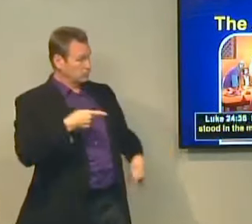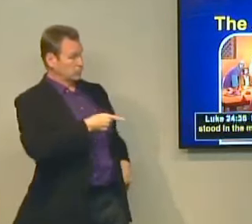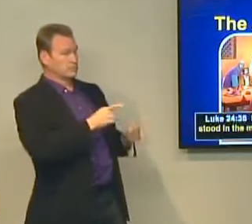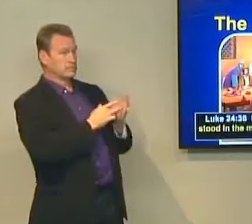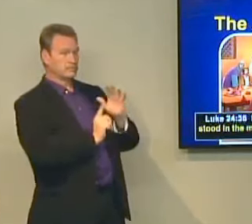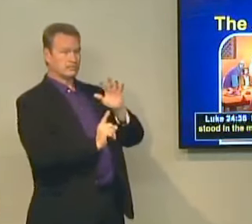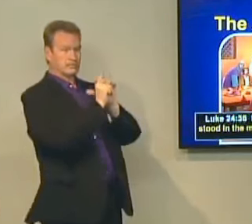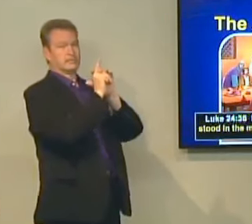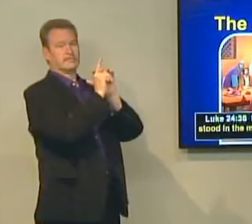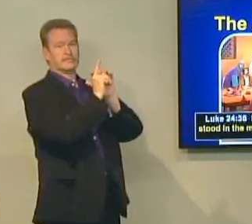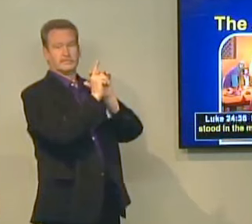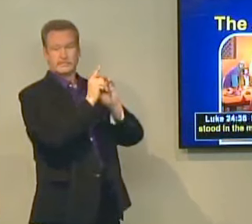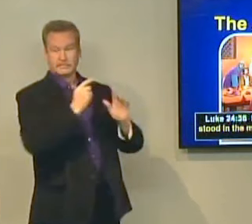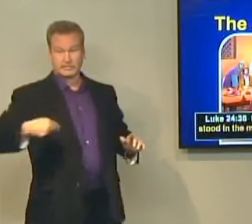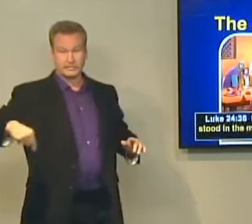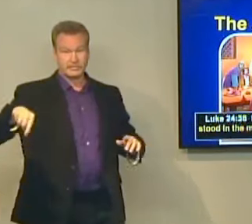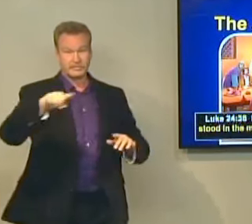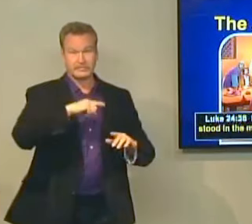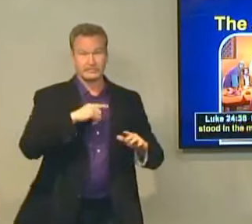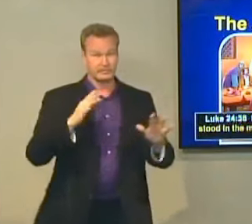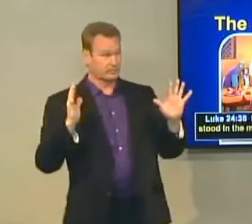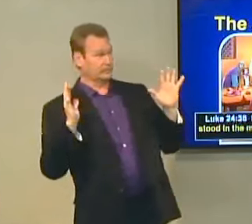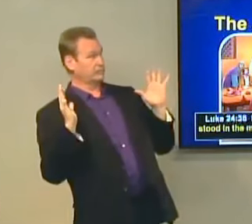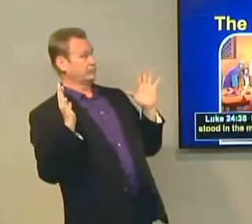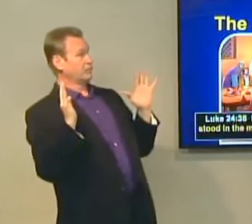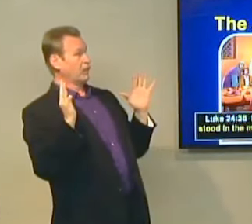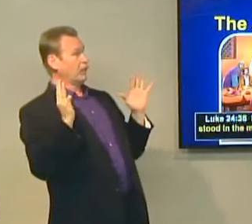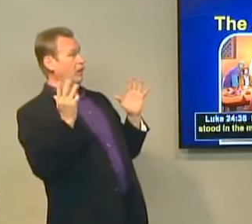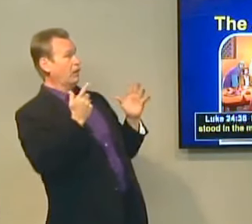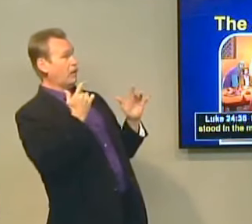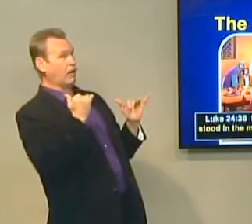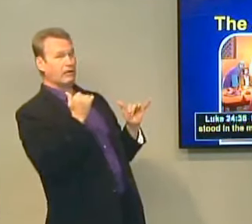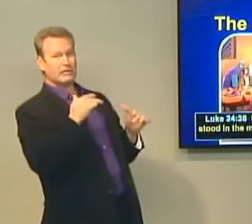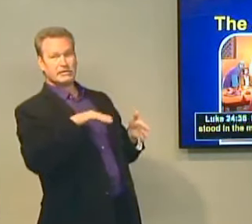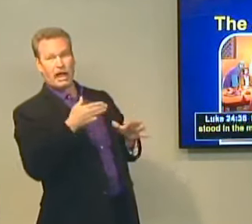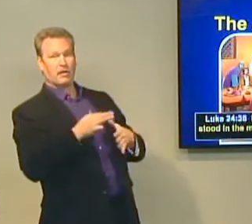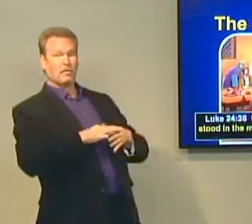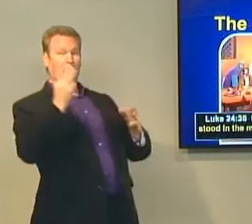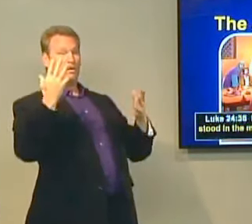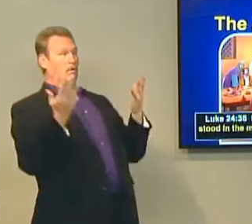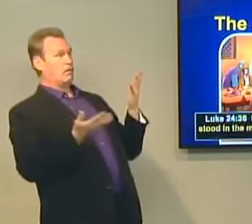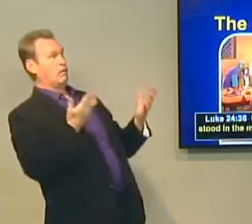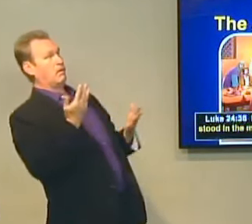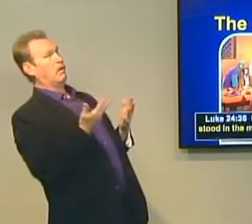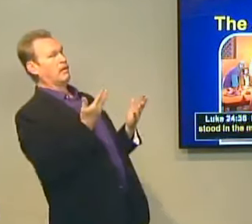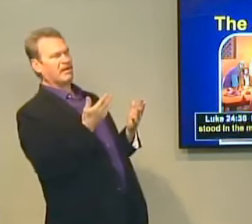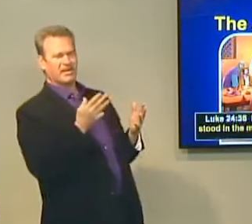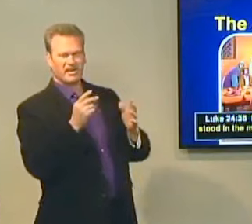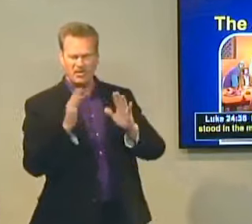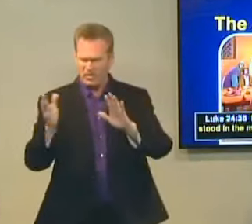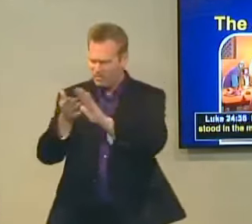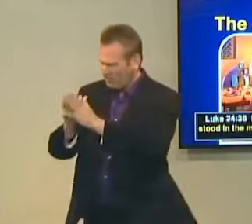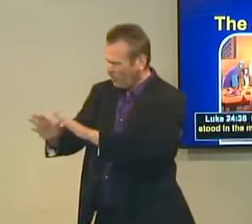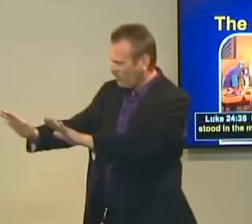And the disciples are stunned. To see Jesus Christ. Here he is. The doors are all locked. Everything is barred. And here he